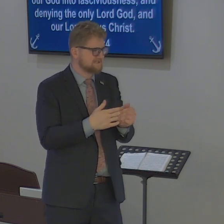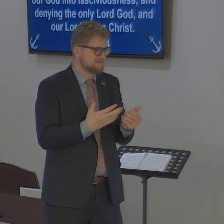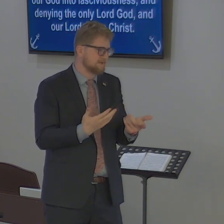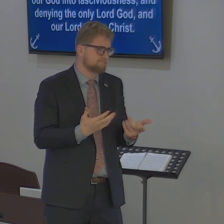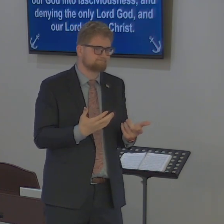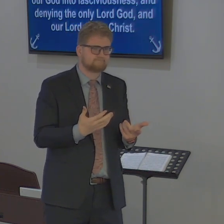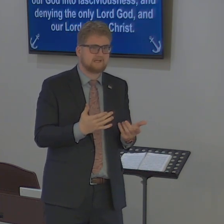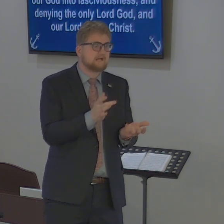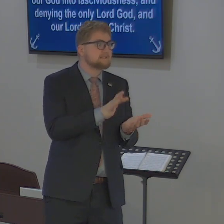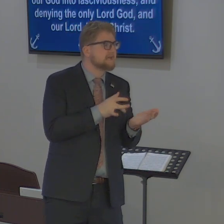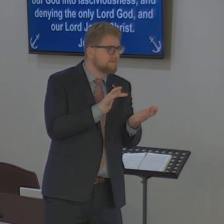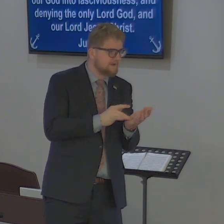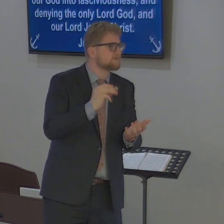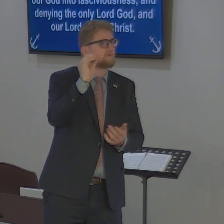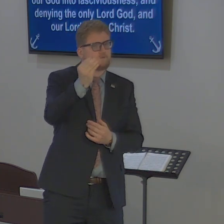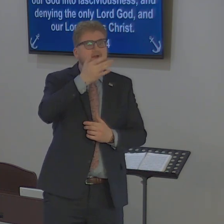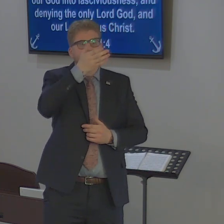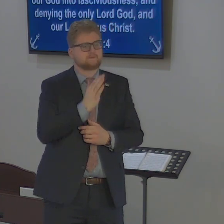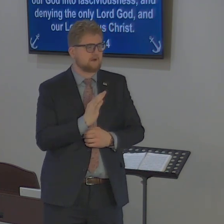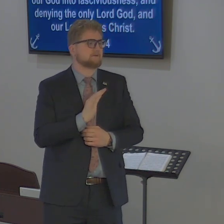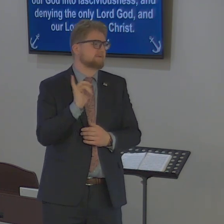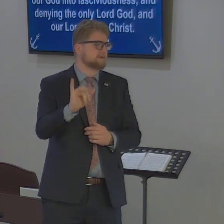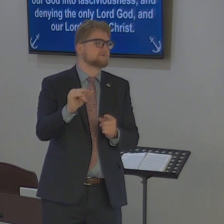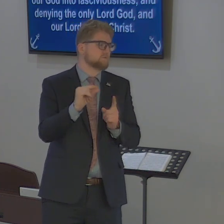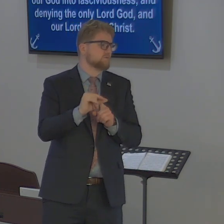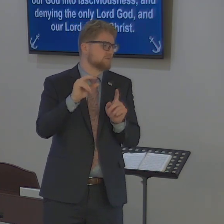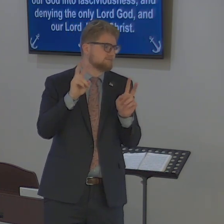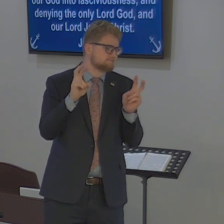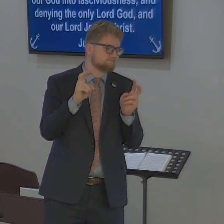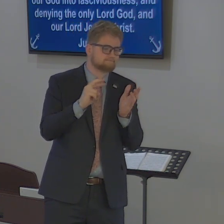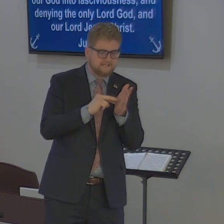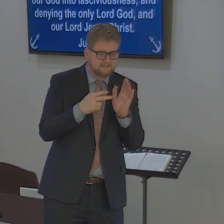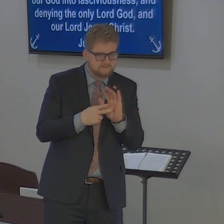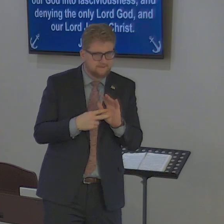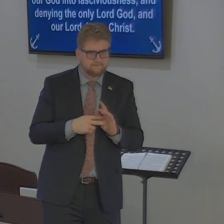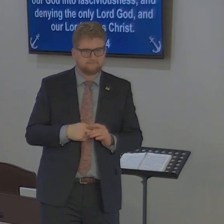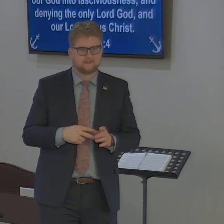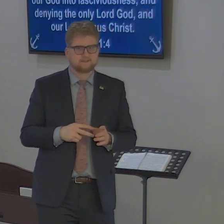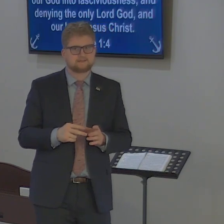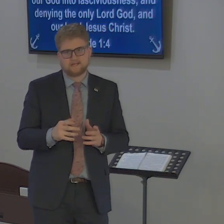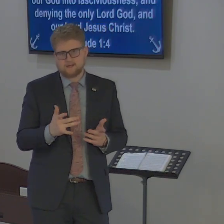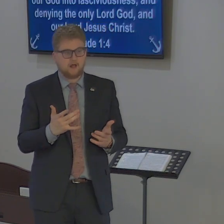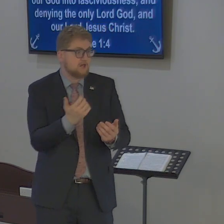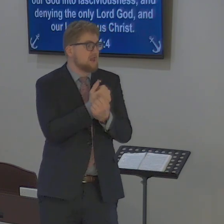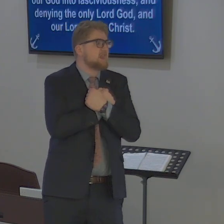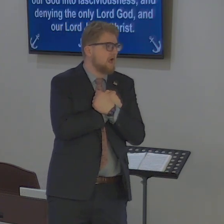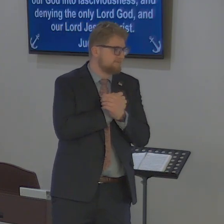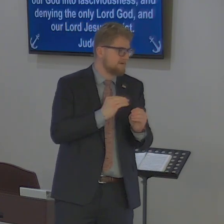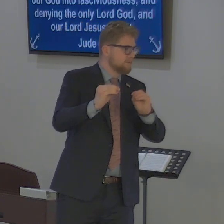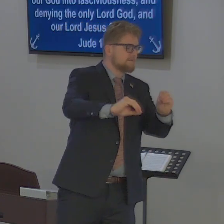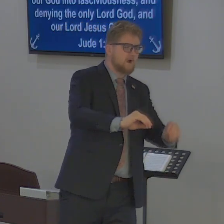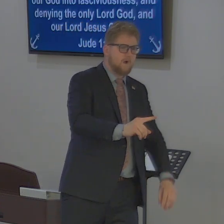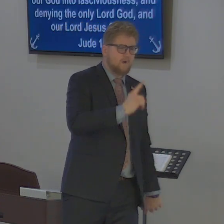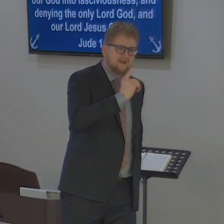Taking advantage of the grace of God. It's this mindset of this love movement. Is God love? He sure is.